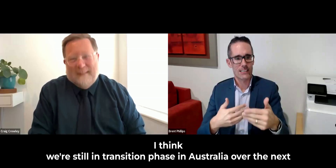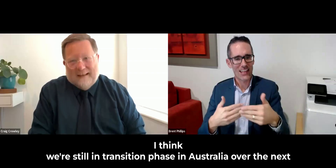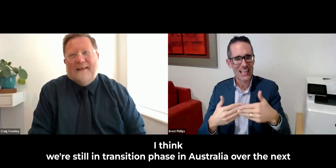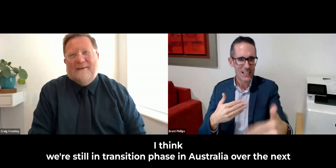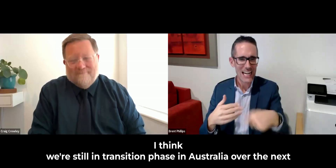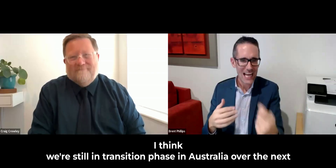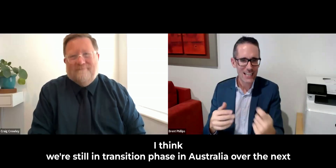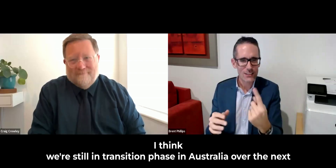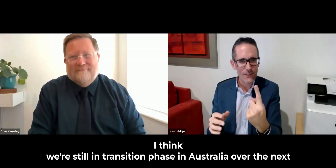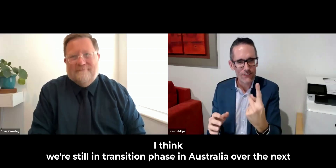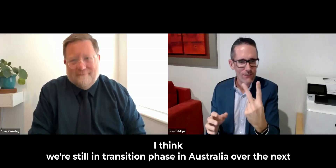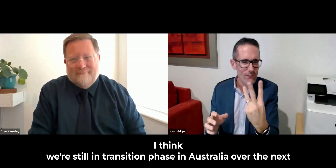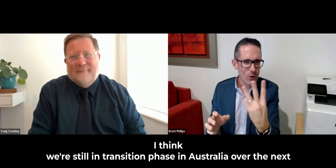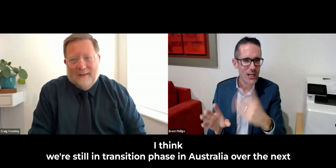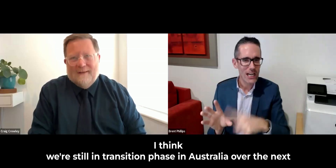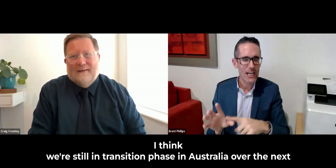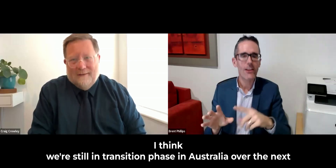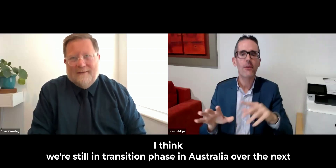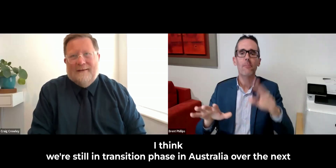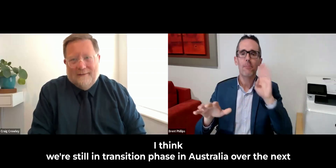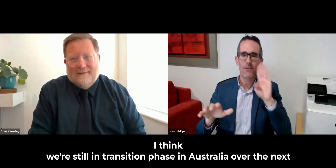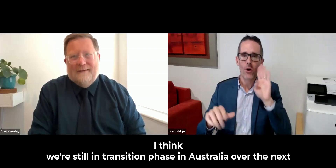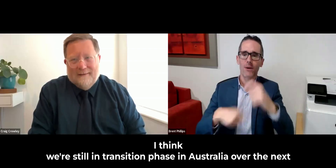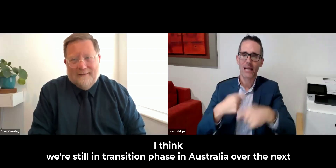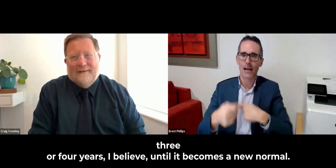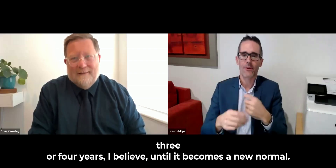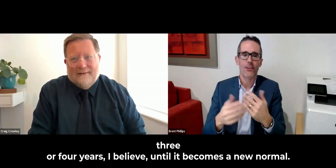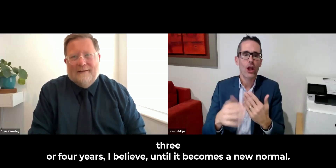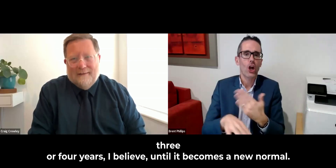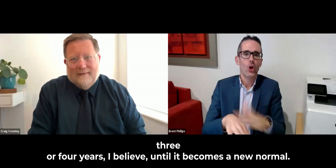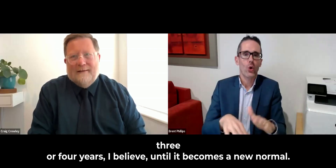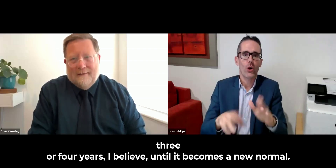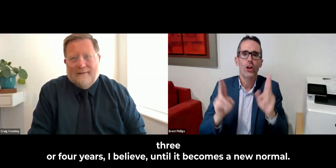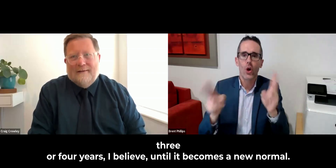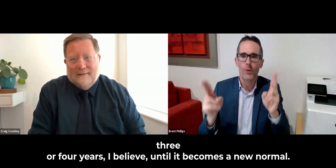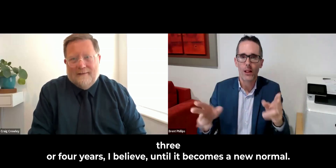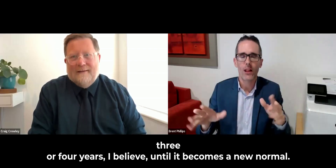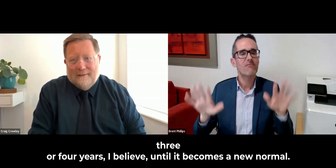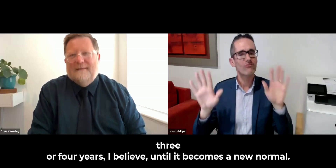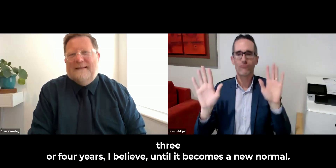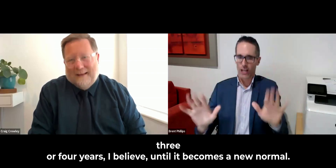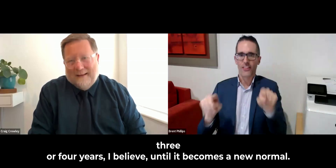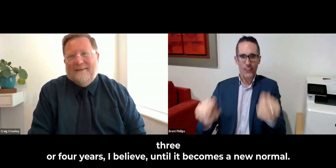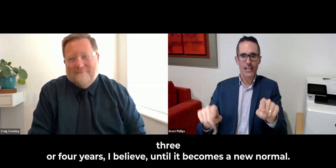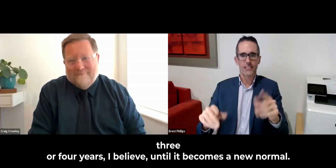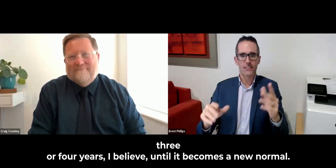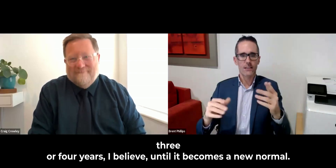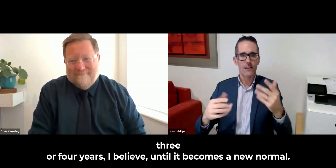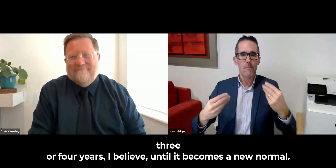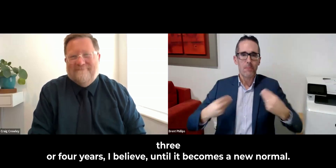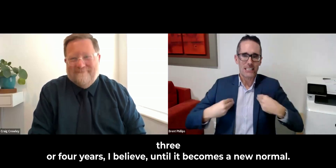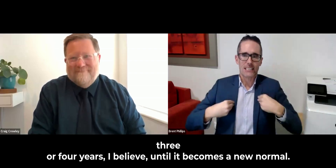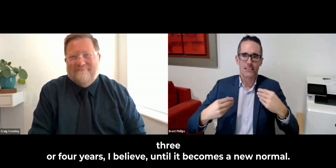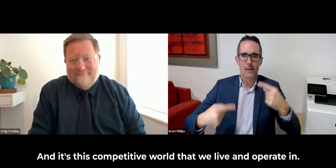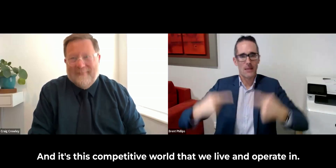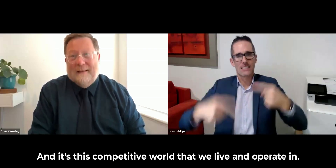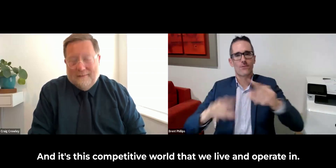in a transition phase in Australia over the next 3 or 4 years, I believe, until it becomes a new normal.